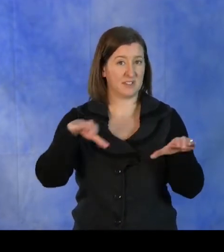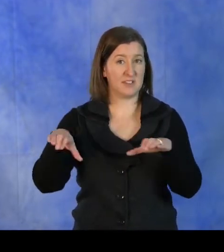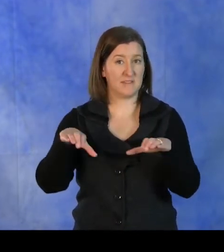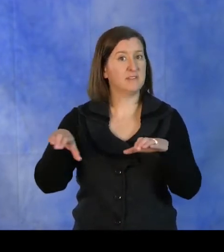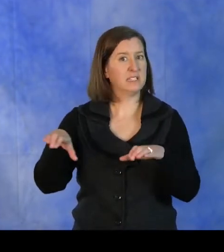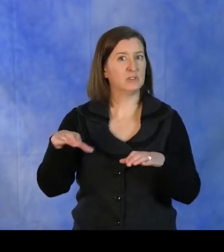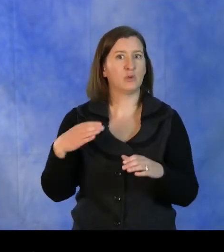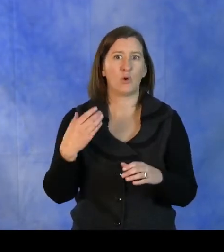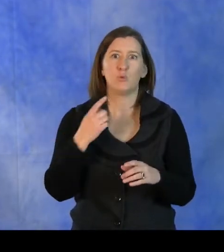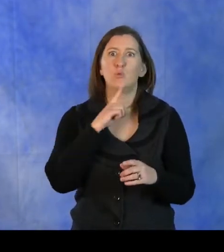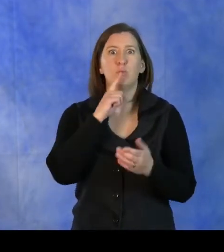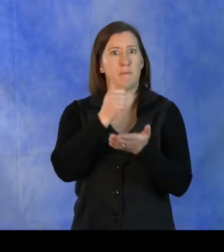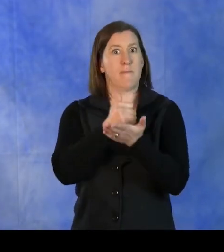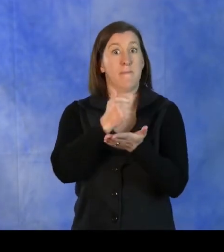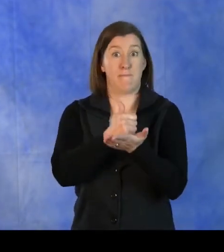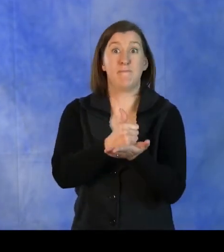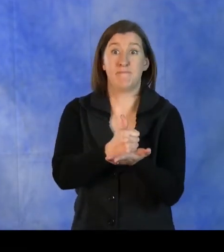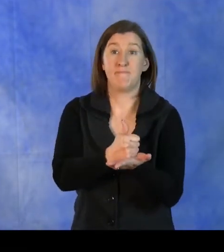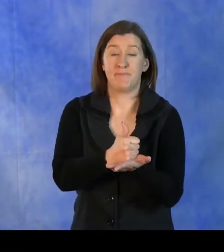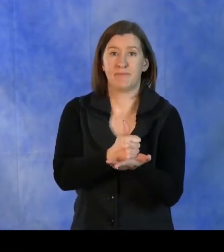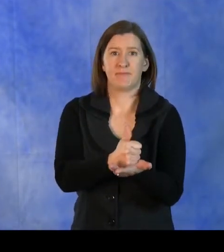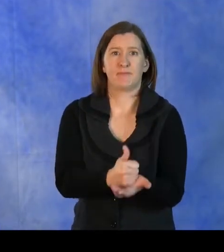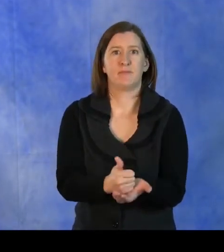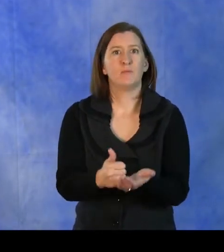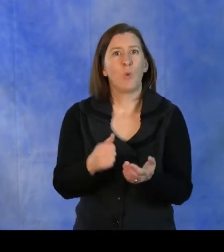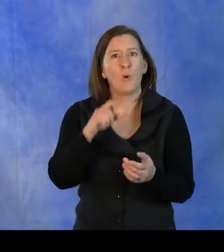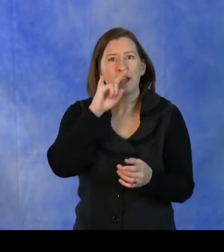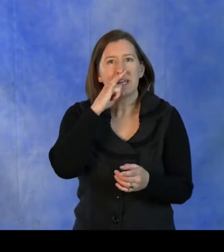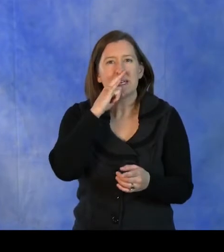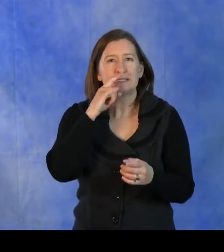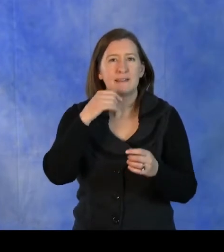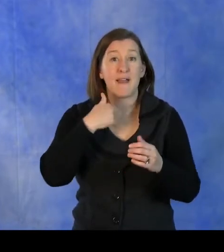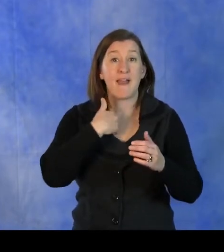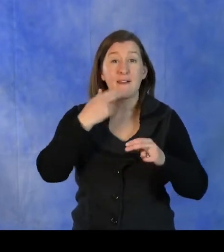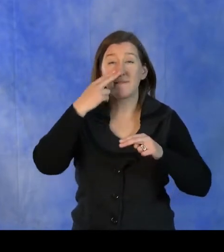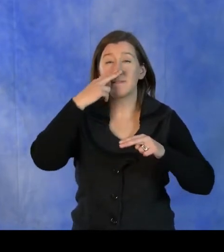extracurricular activities are really helpful.